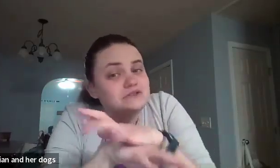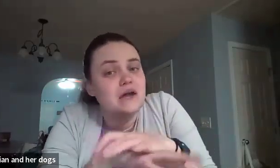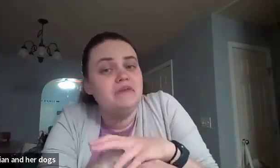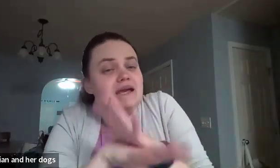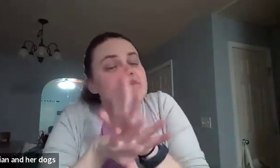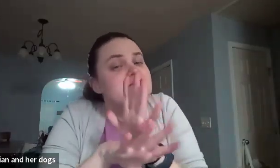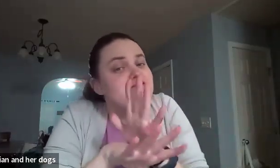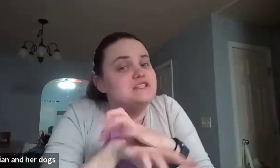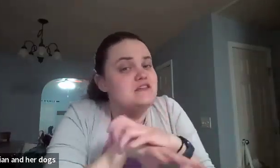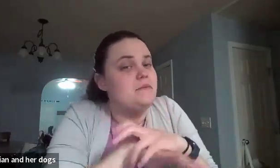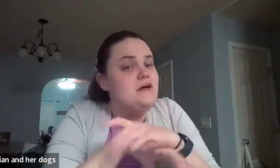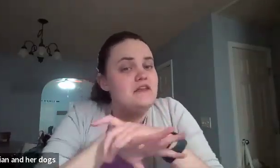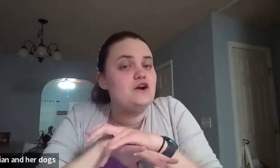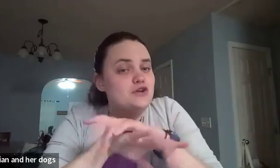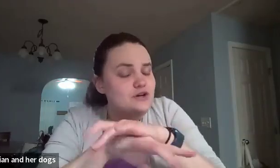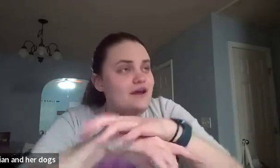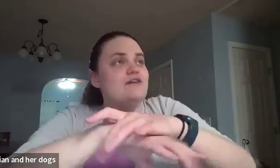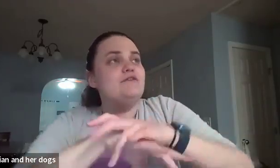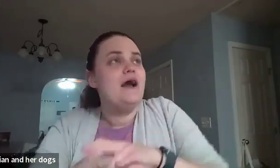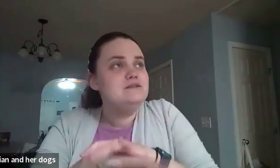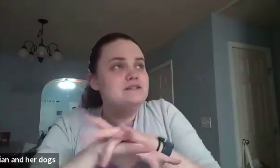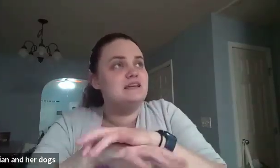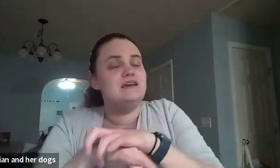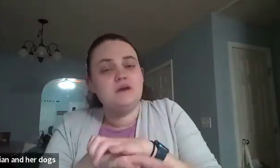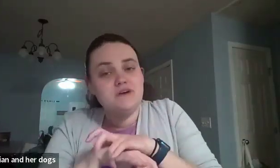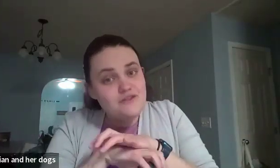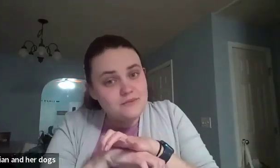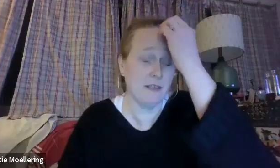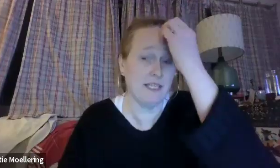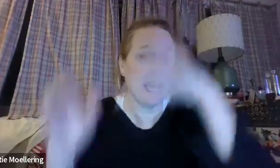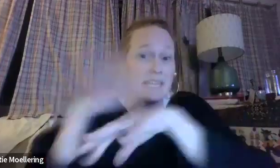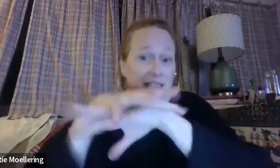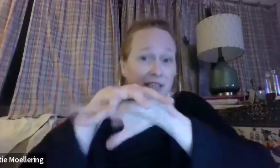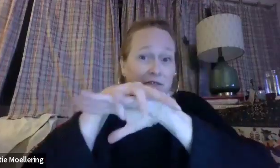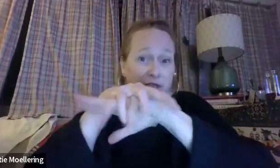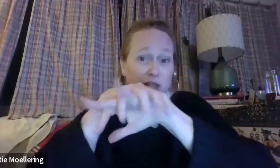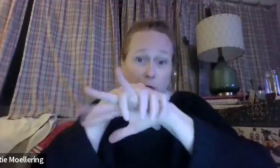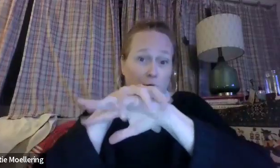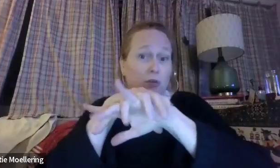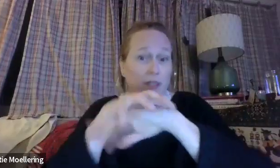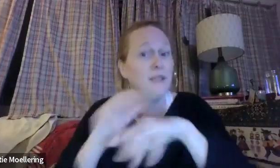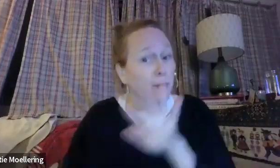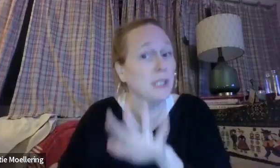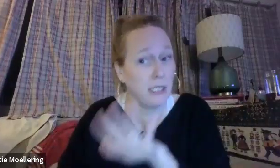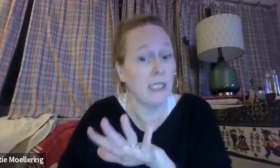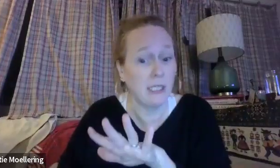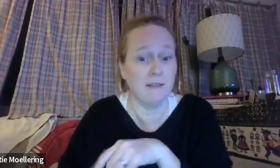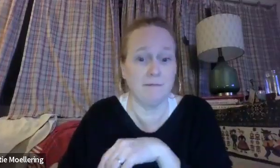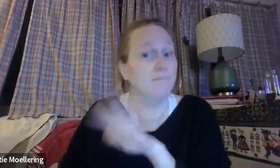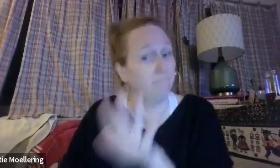spiders. I'm indifferent to them. They are good for houses. They get rid of other It's an things. excellent visual. Like it It is. really